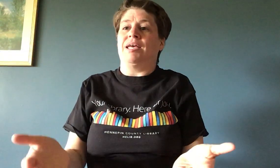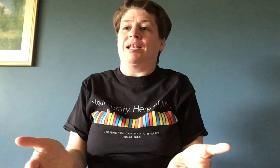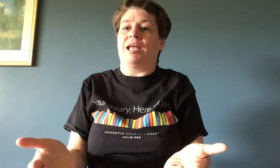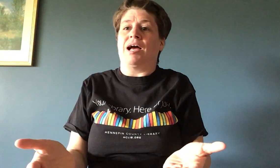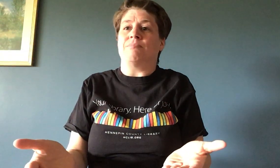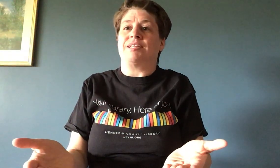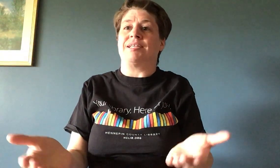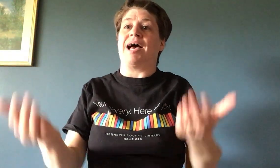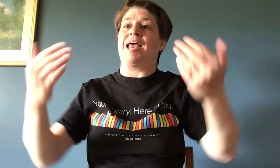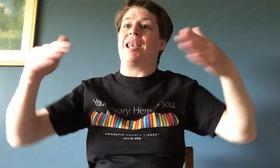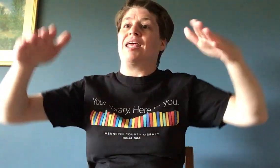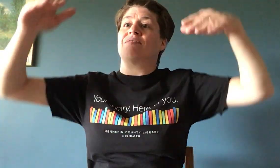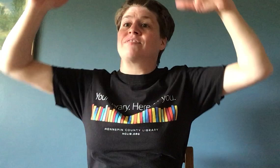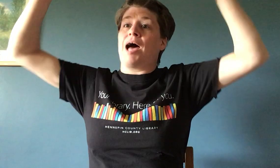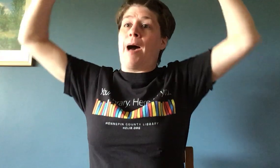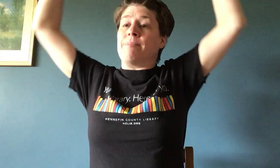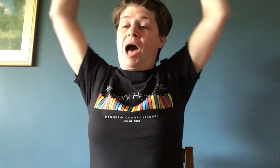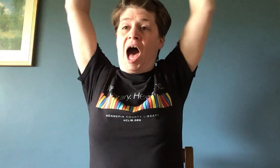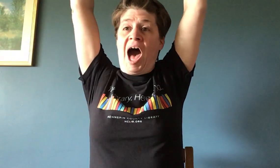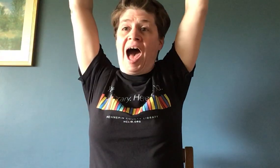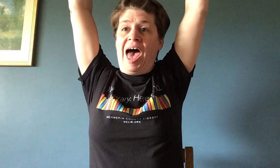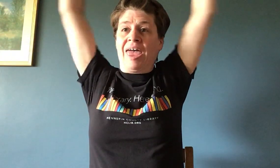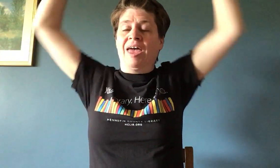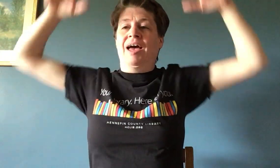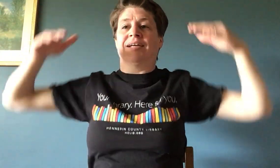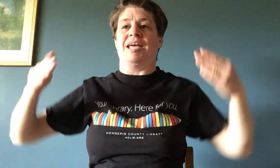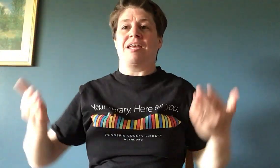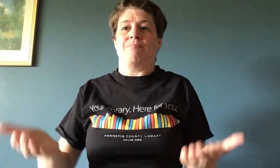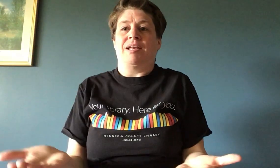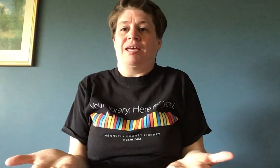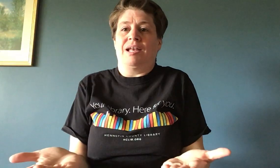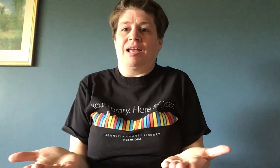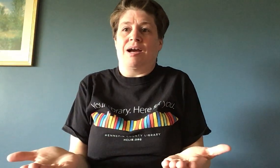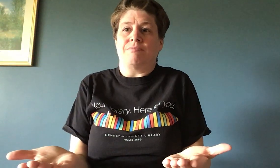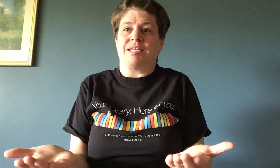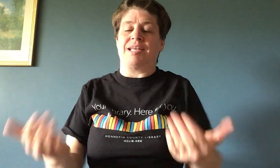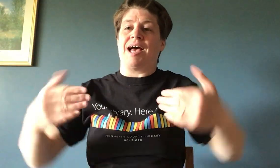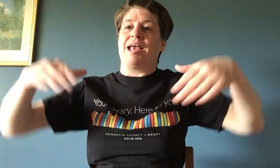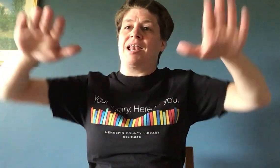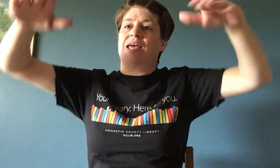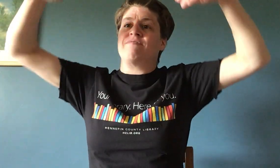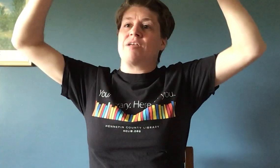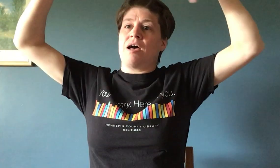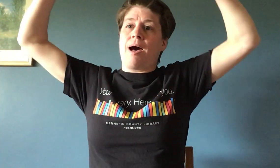little arms and I lift up high. I take my little arms and I lift up